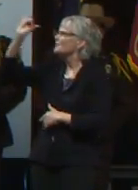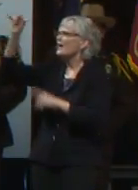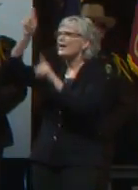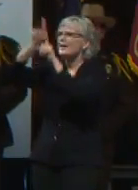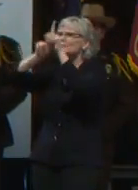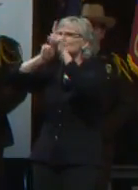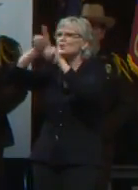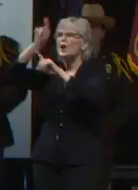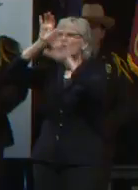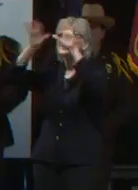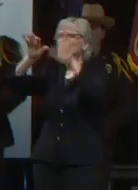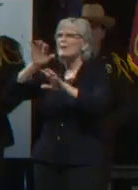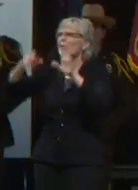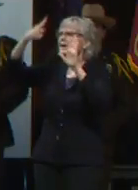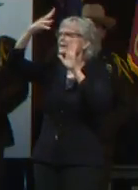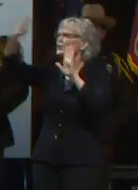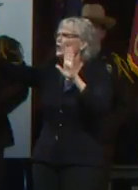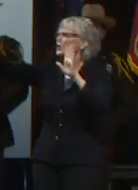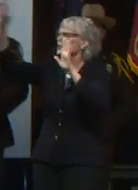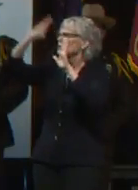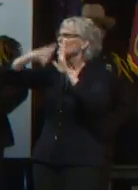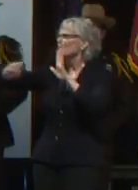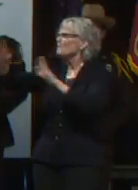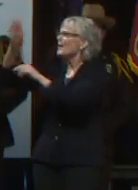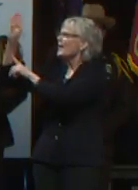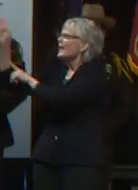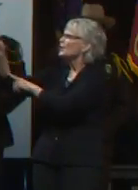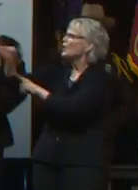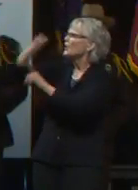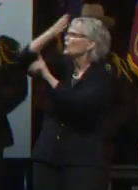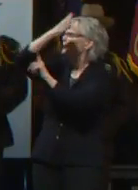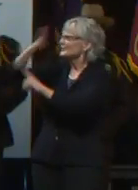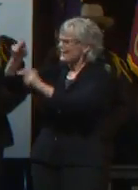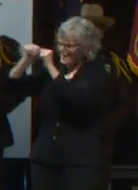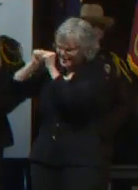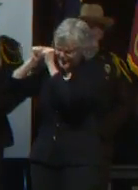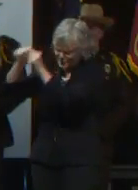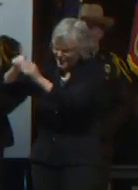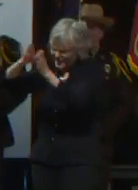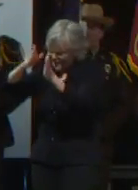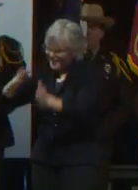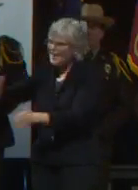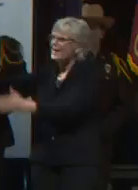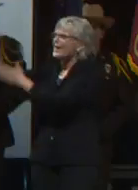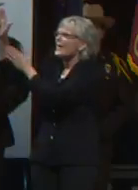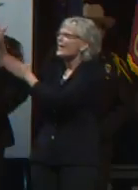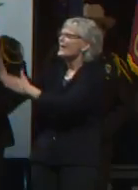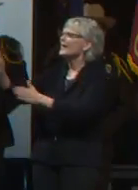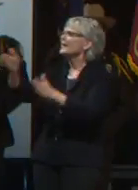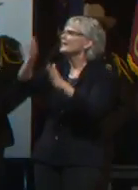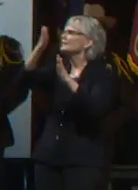does that star-spangled banner yet